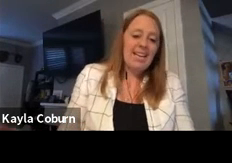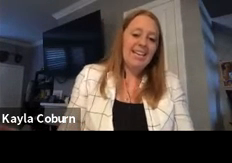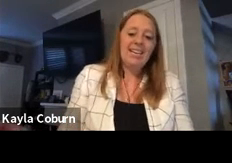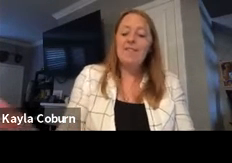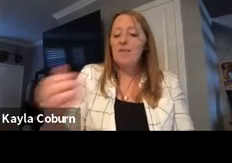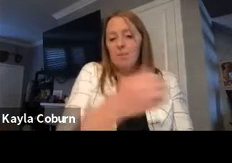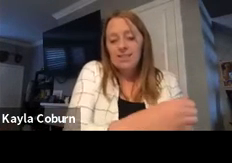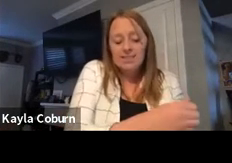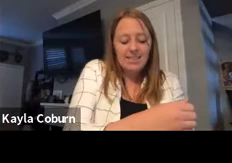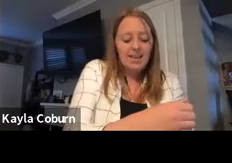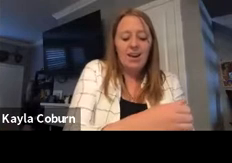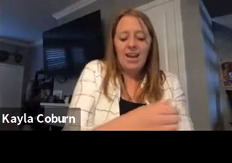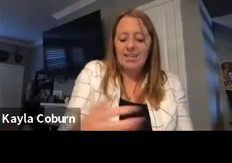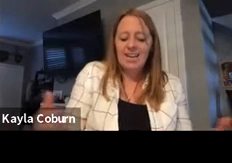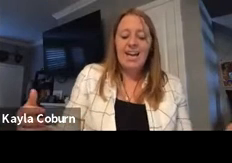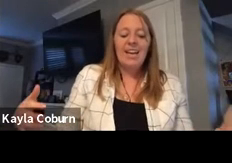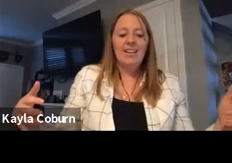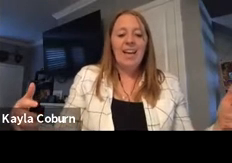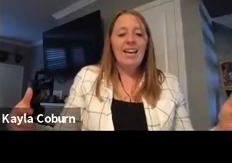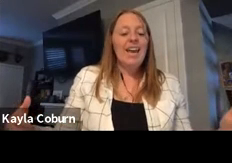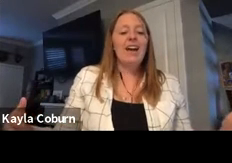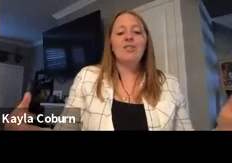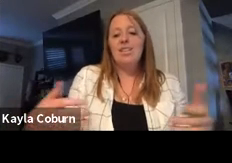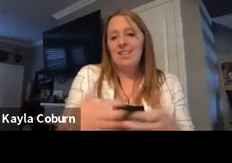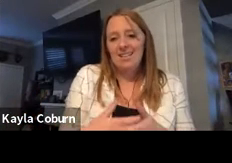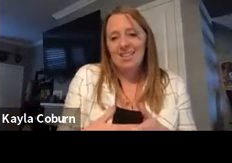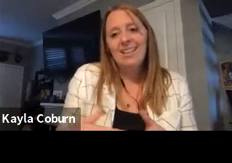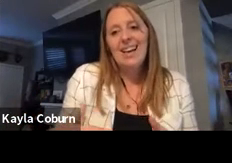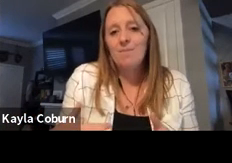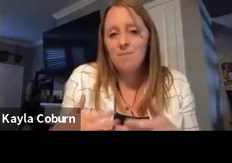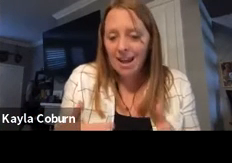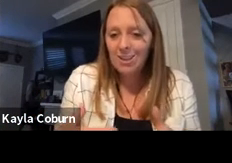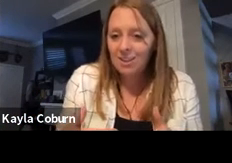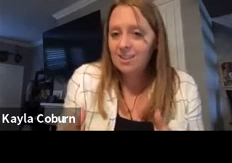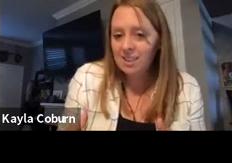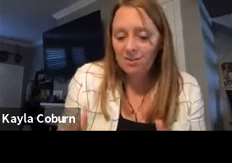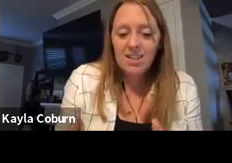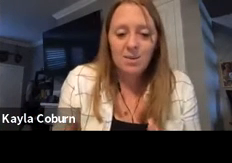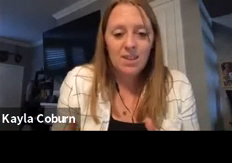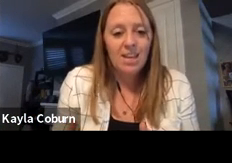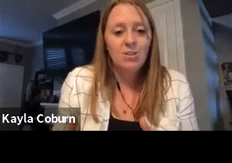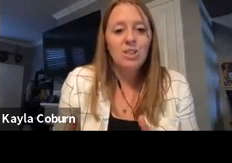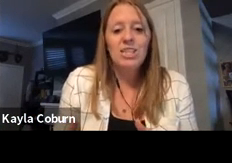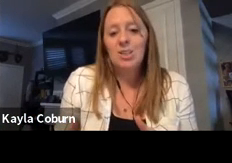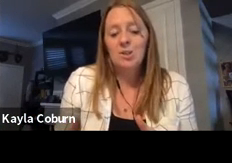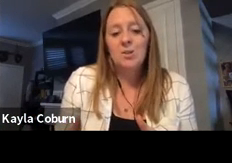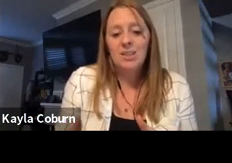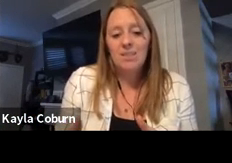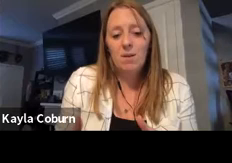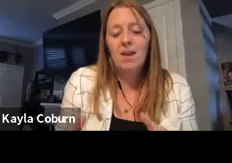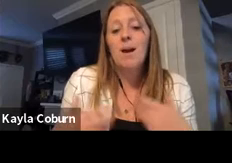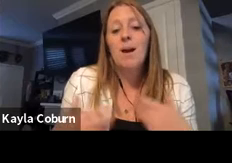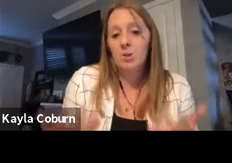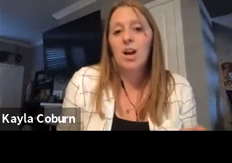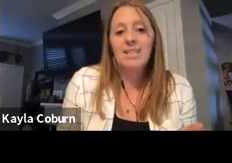coming in, even if it misses the other hand, any action that might look a little different than what they usually do,